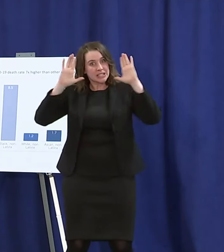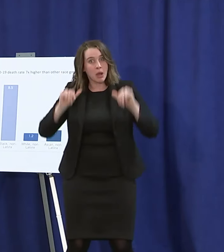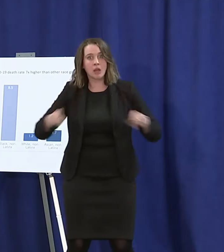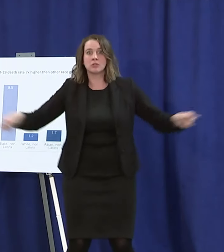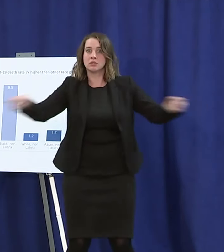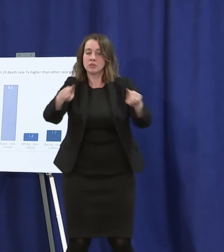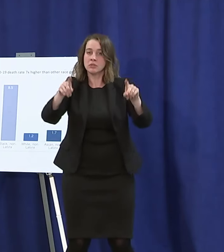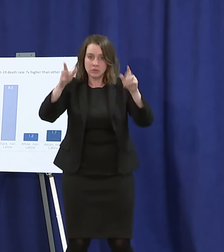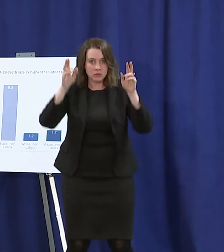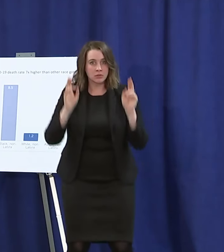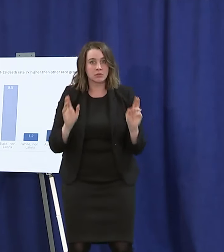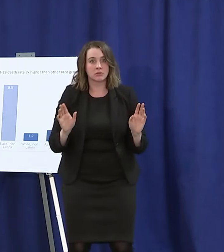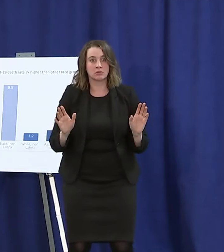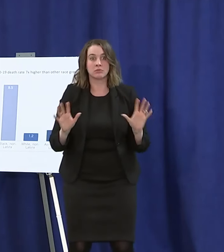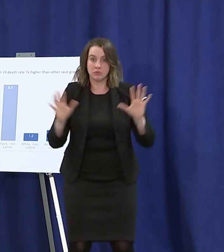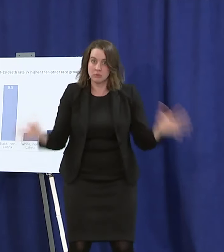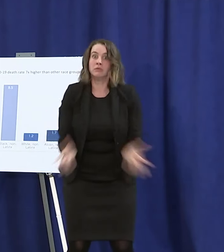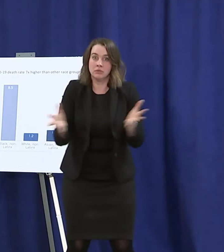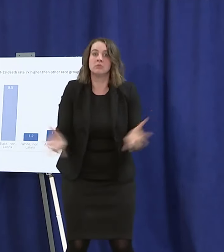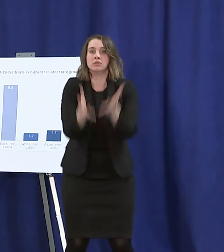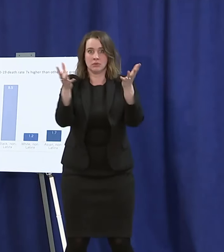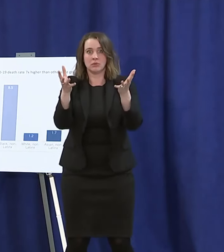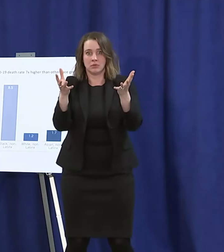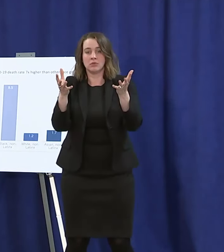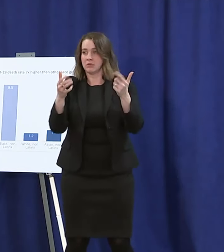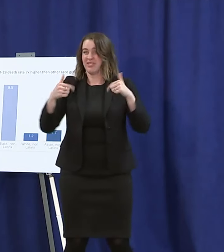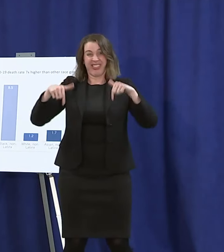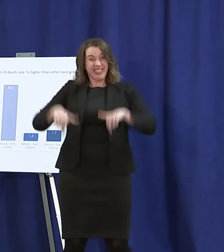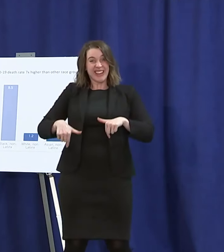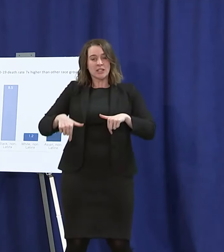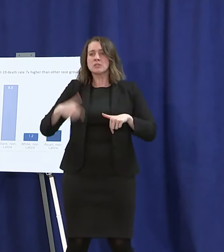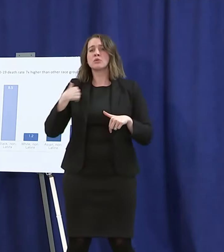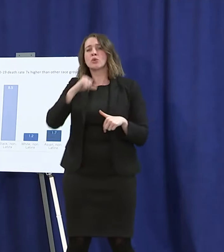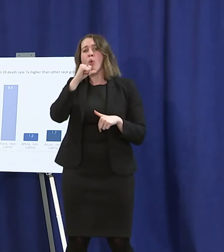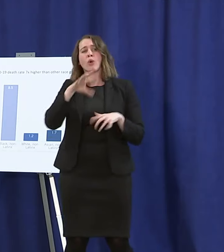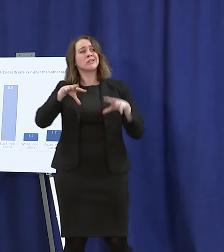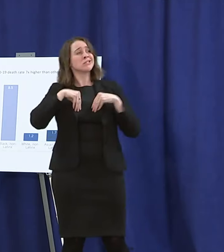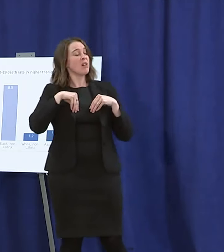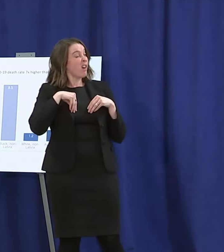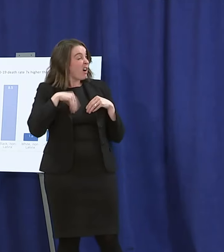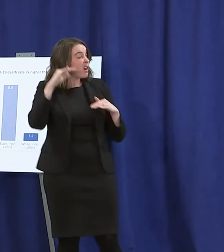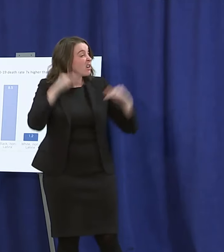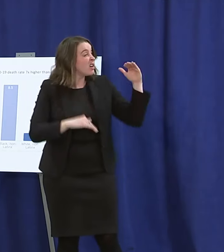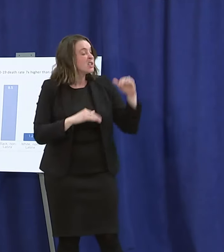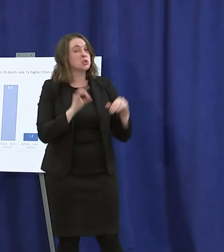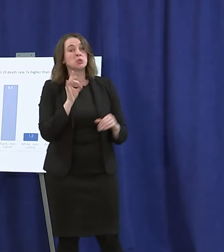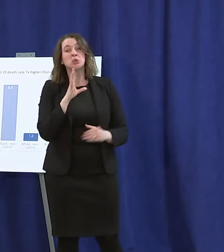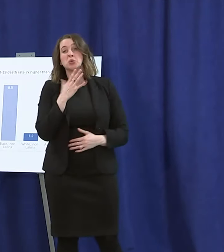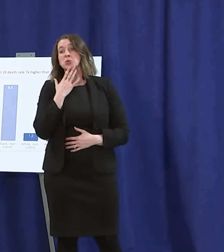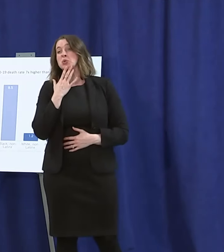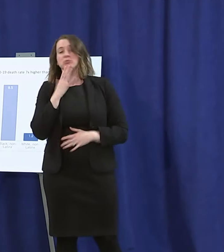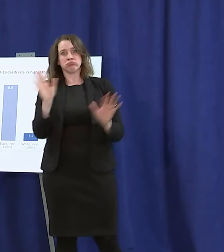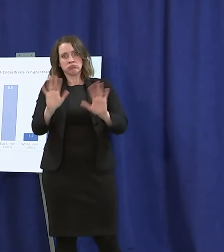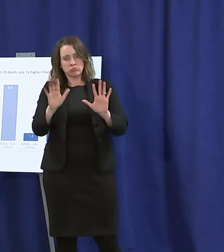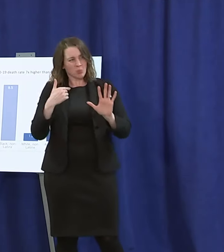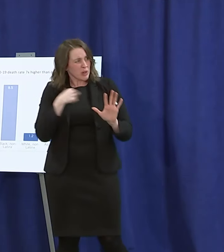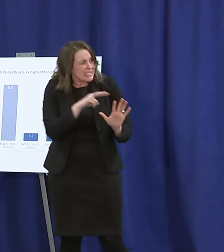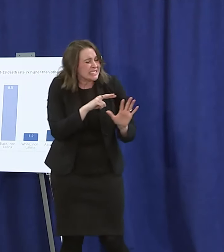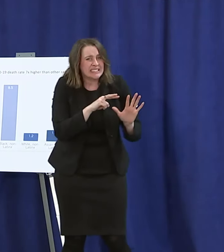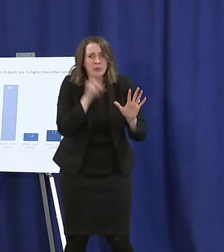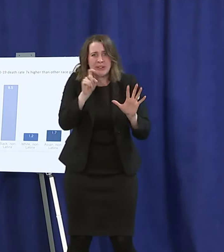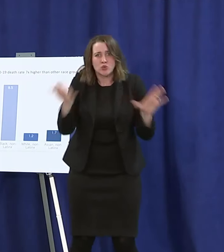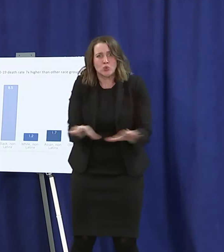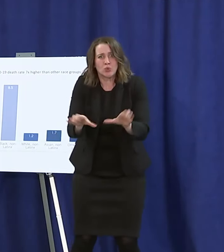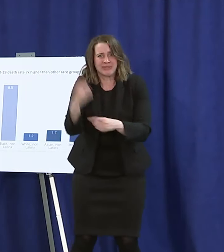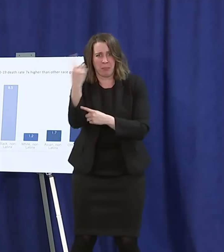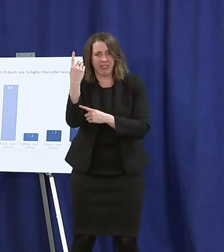is a call to signal that we are not going to tolerate these kind of disparities. The work that we're doing now is work